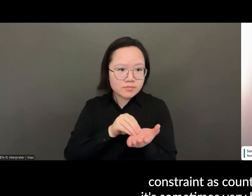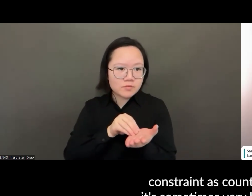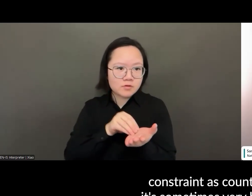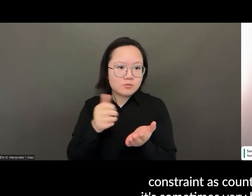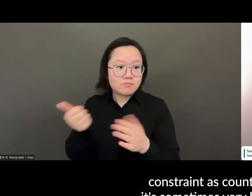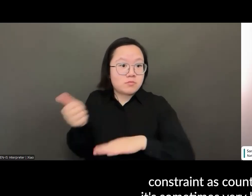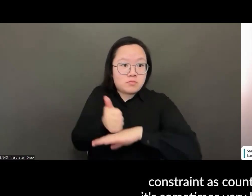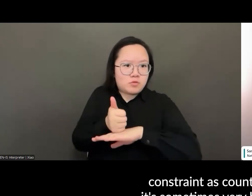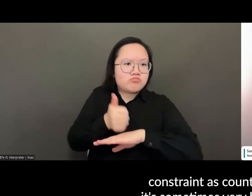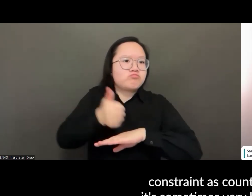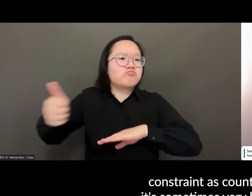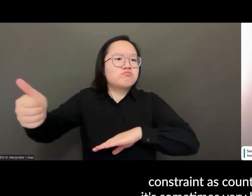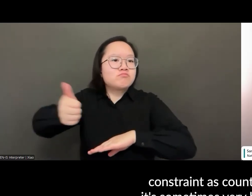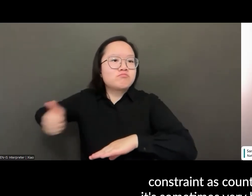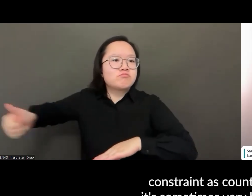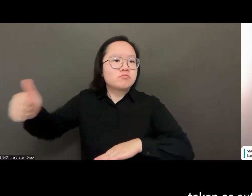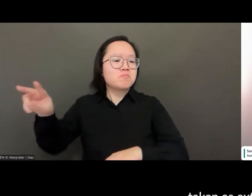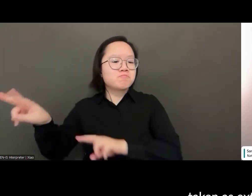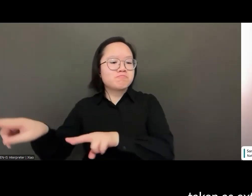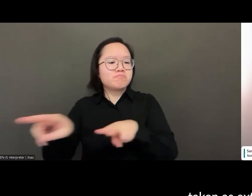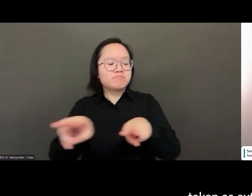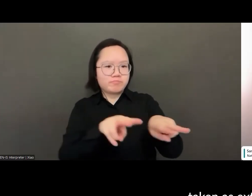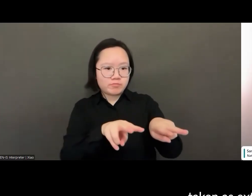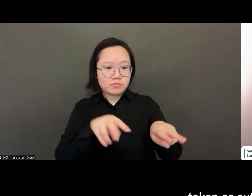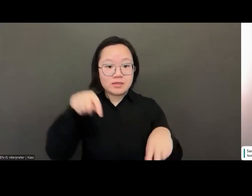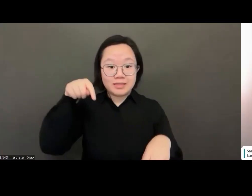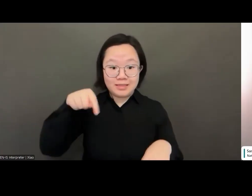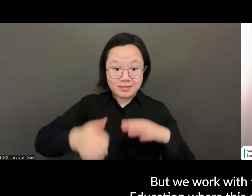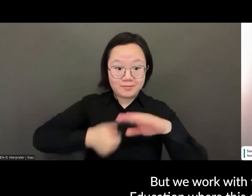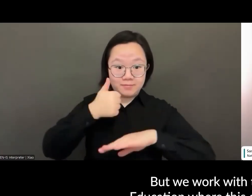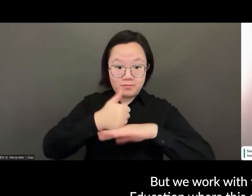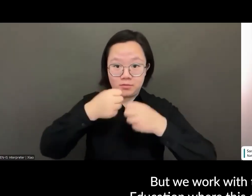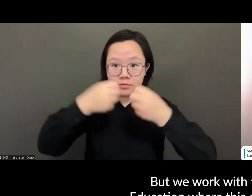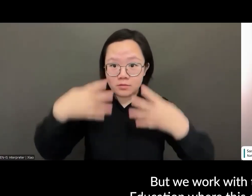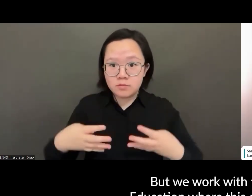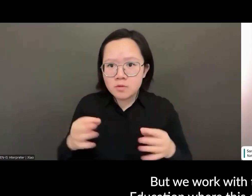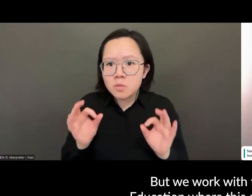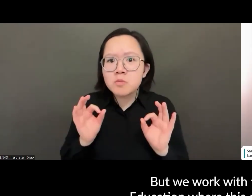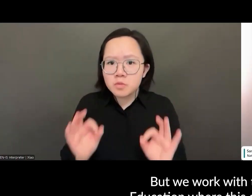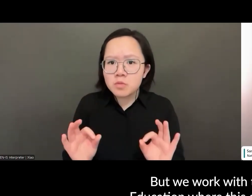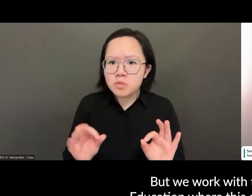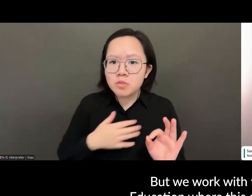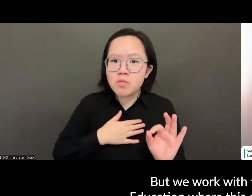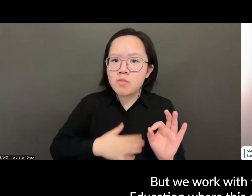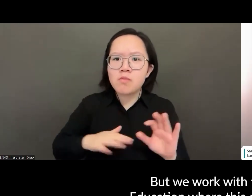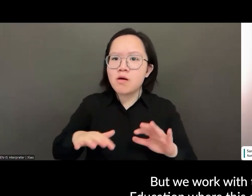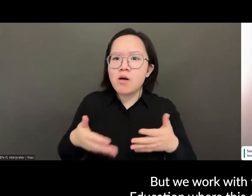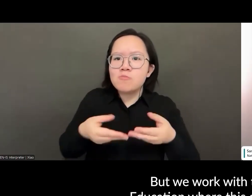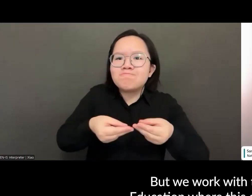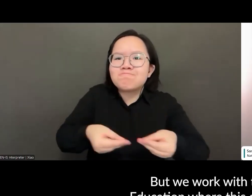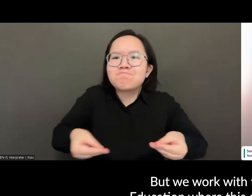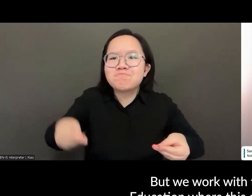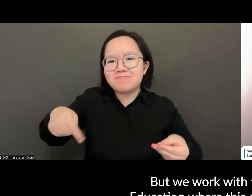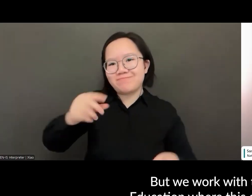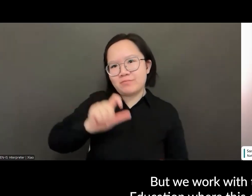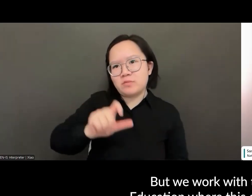countries like Nepal, it's sometimes very hard because it's taken as extra cost. But we work with the Ministry of